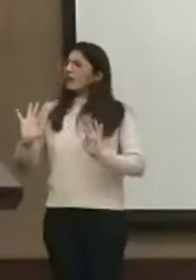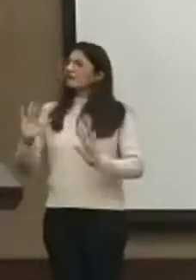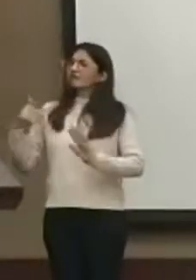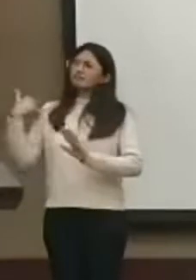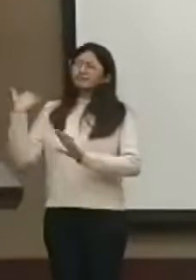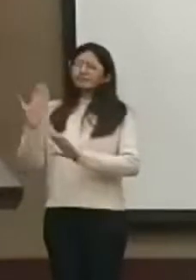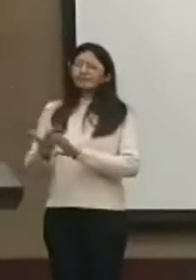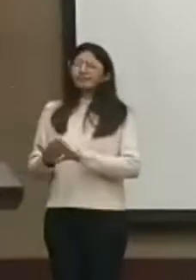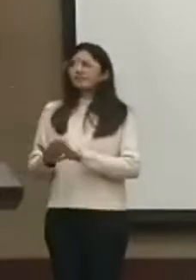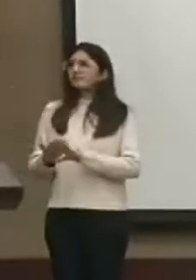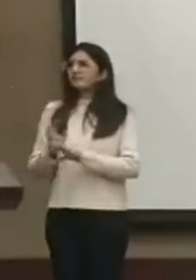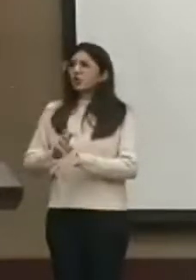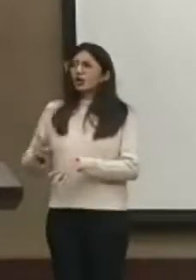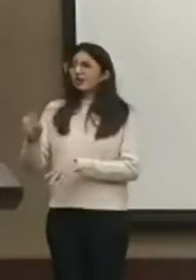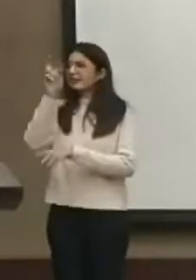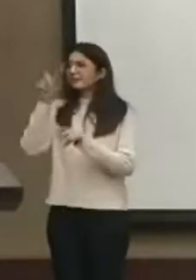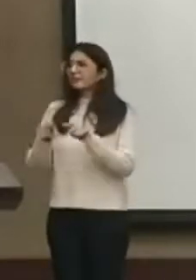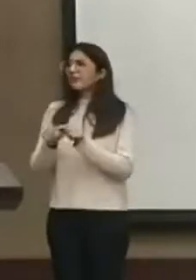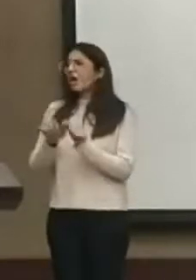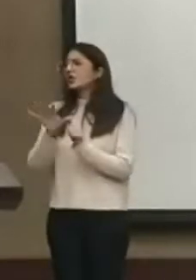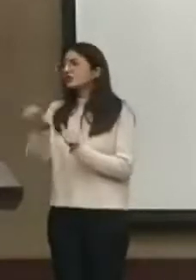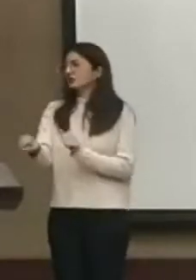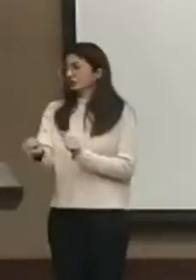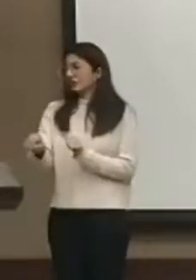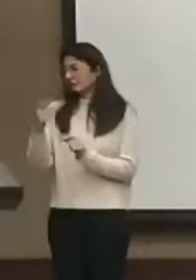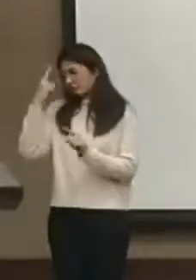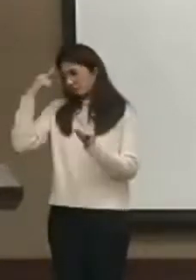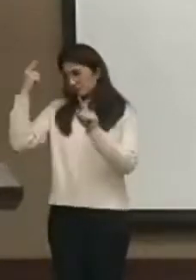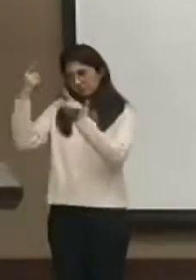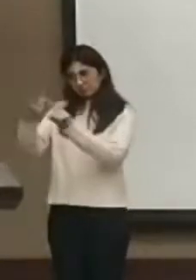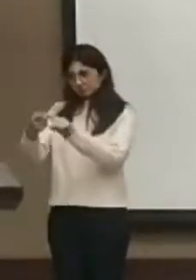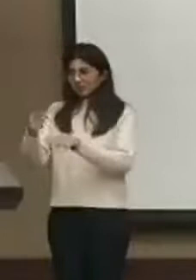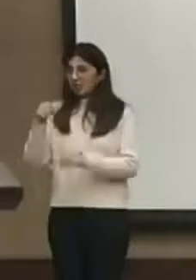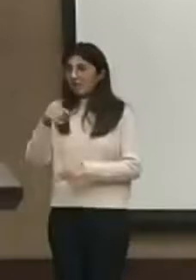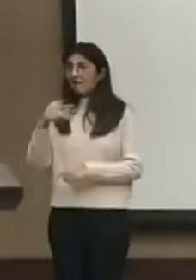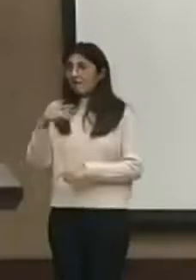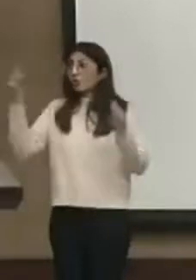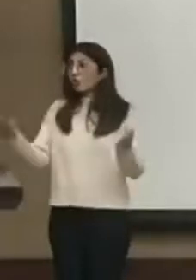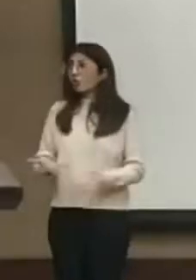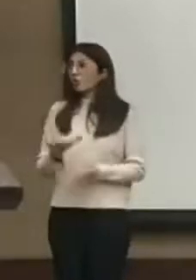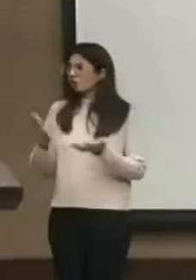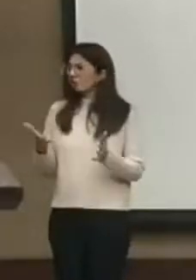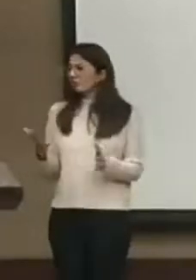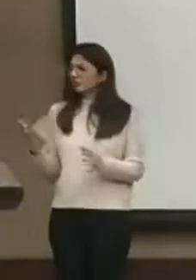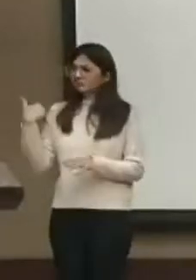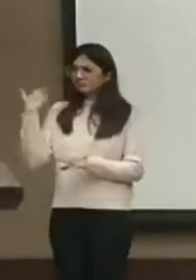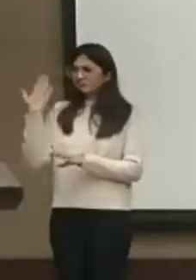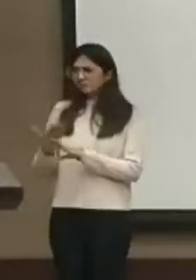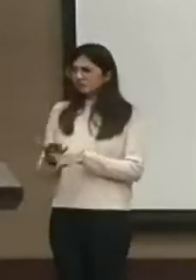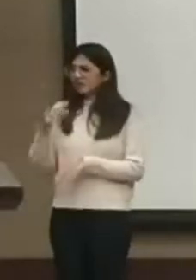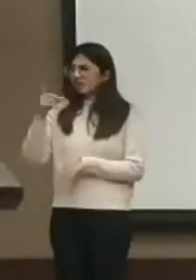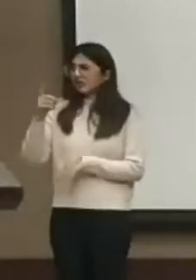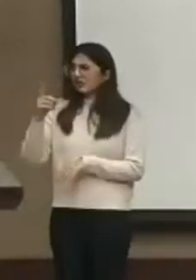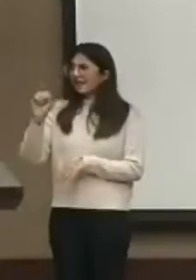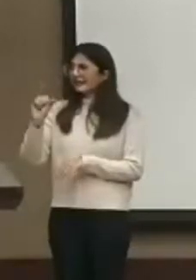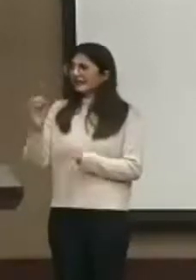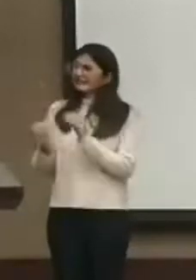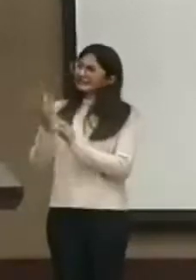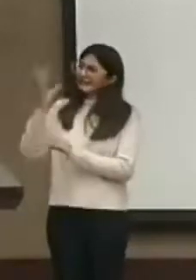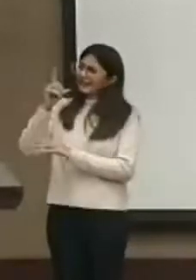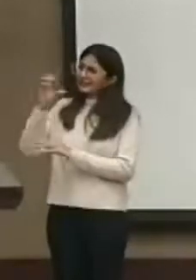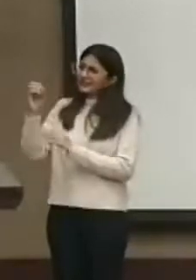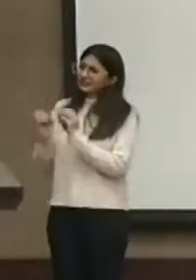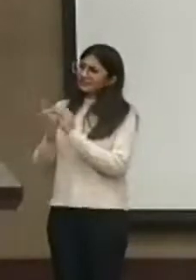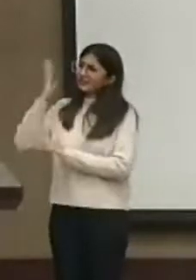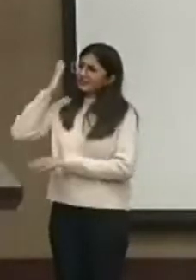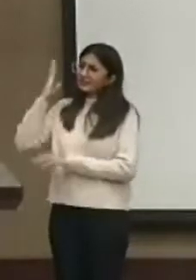of accessibility for a very long time. This is not something new for us. Early 90s, Bill Gates talked